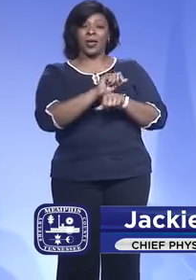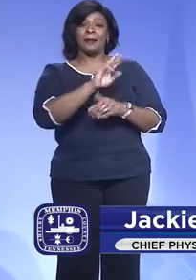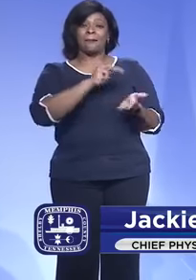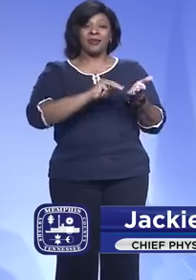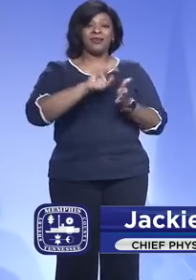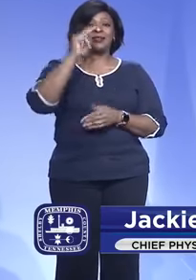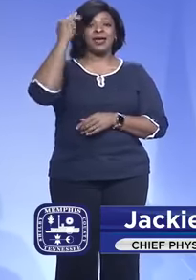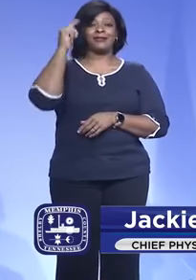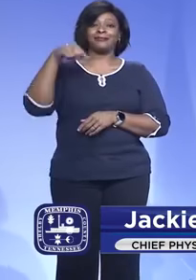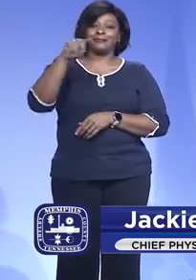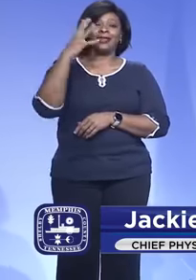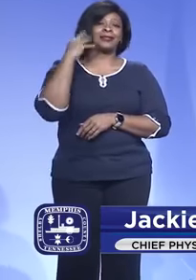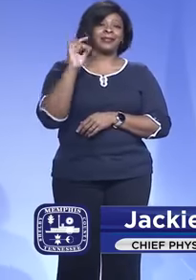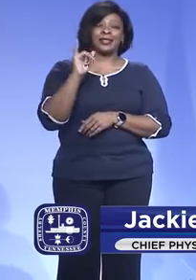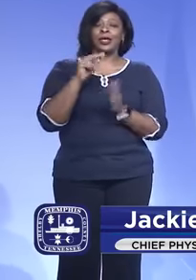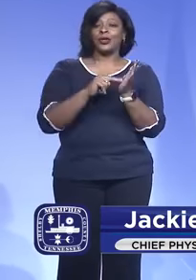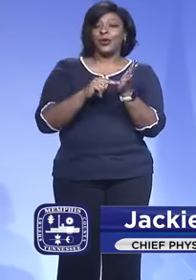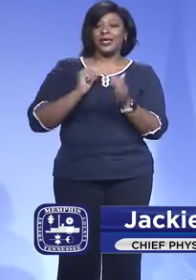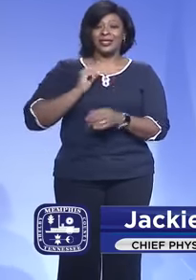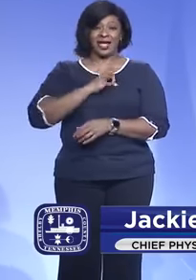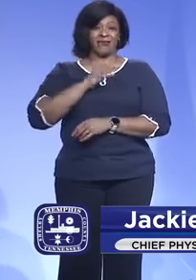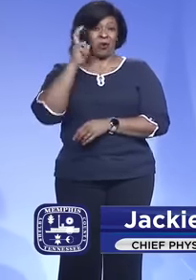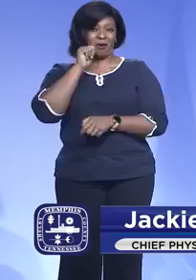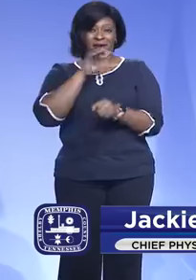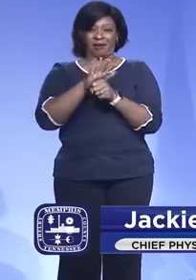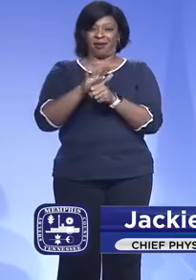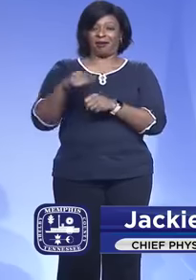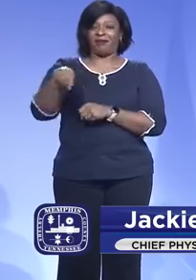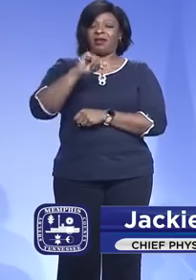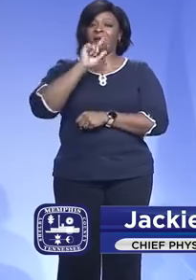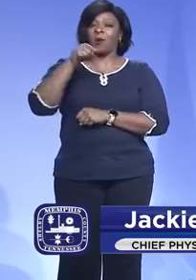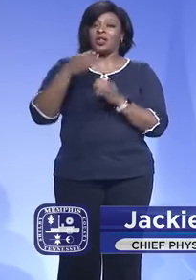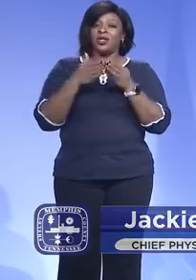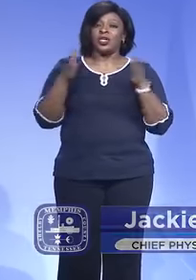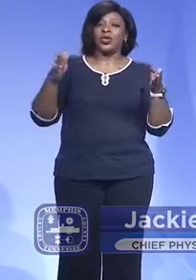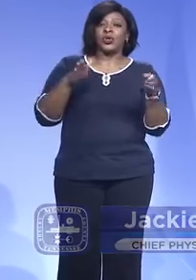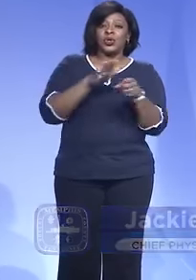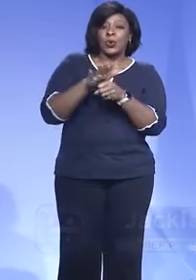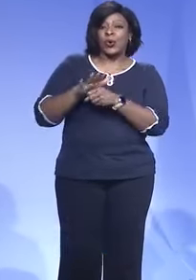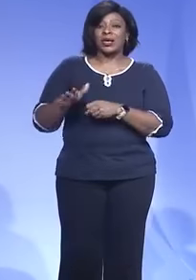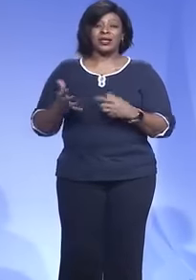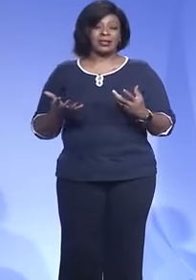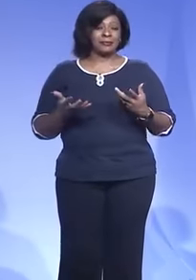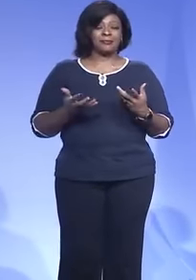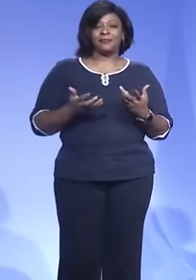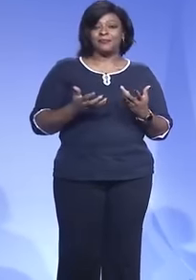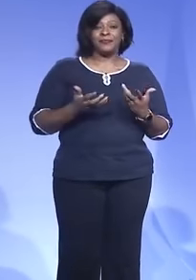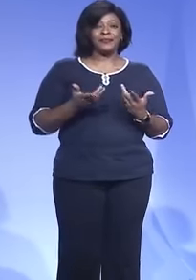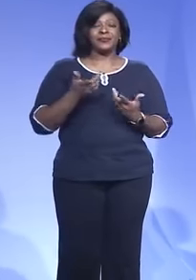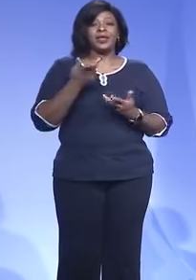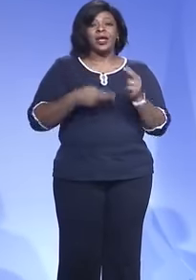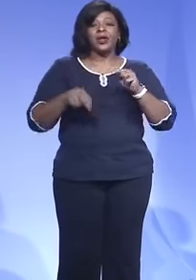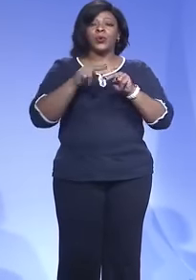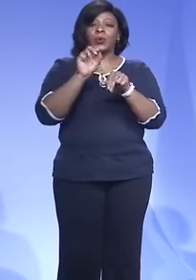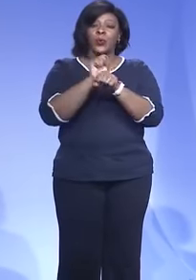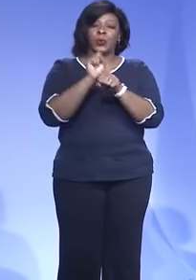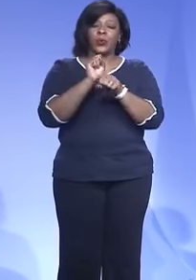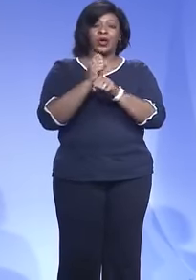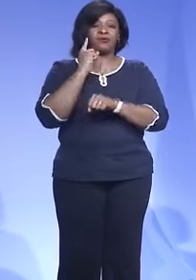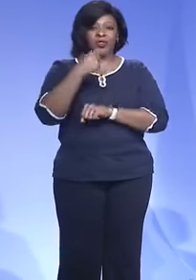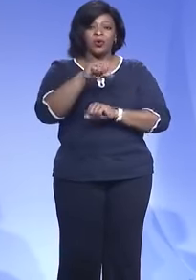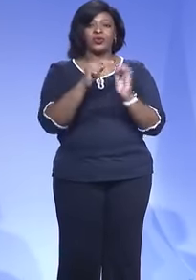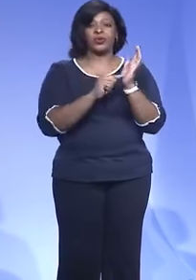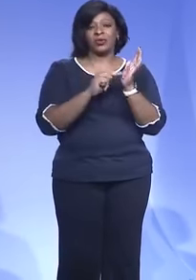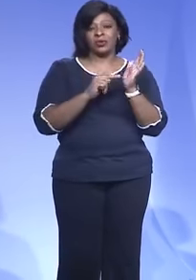Nashville. Nursing staffing, you may have heard that. Not only just a general shortage, but just the increased work for them,